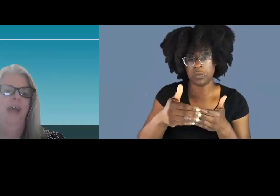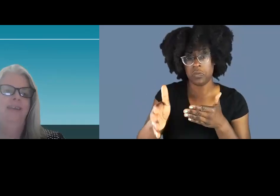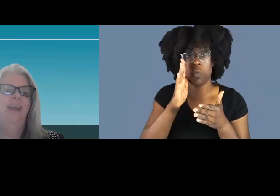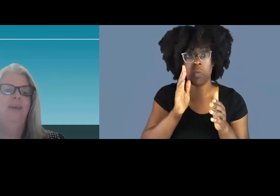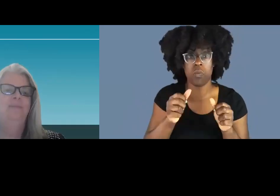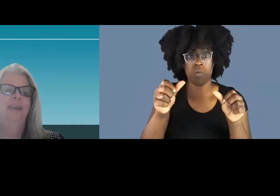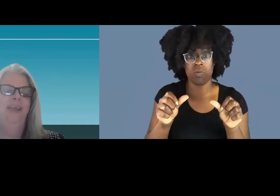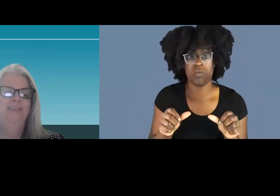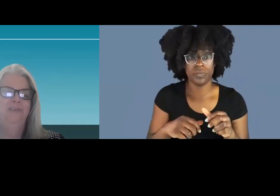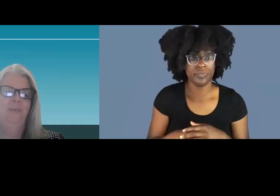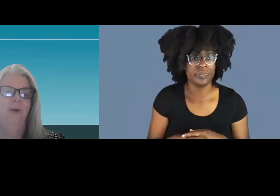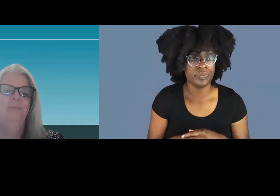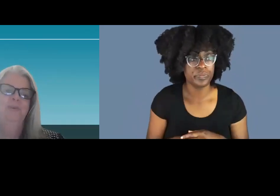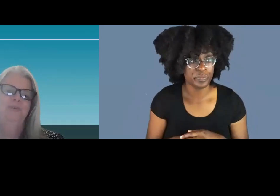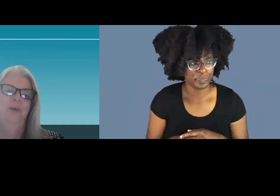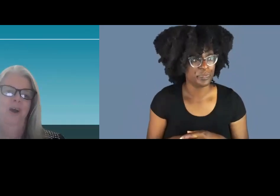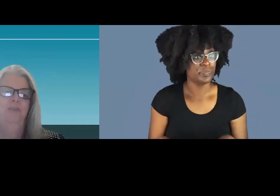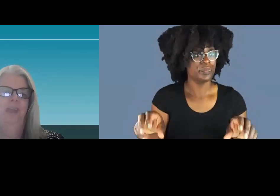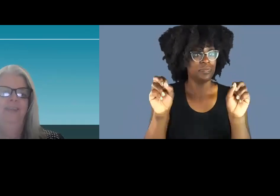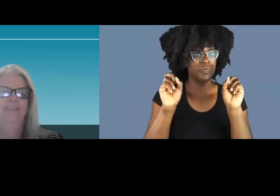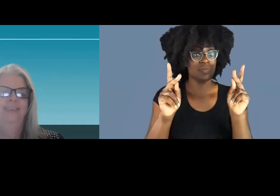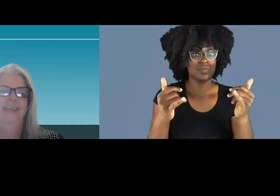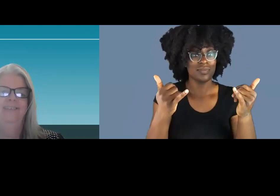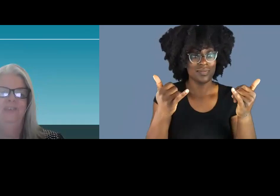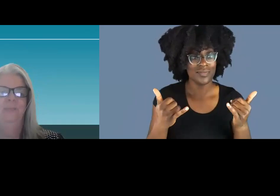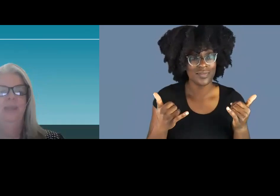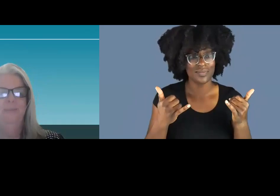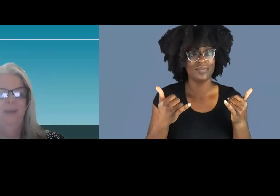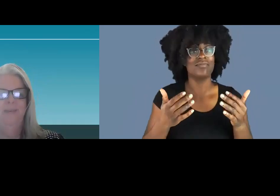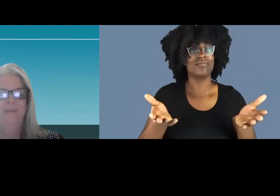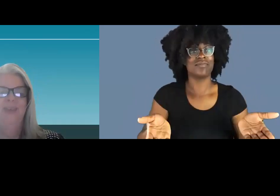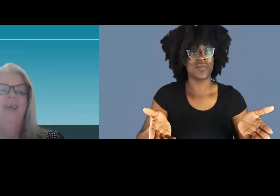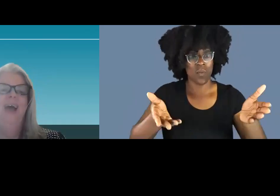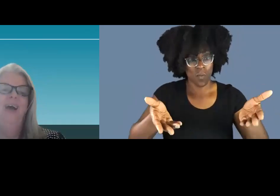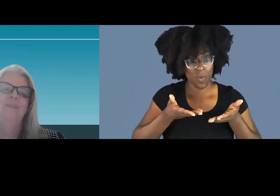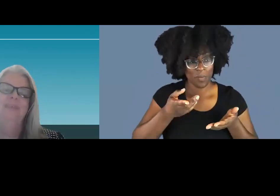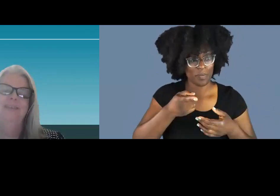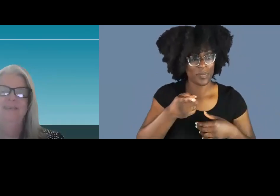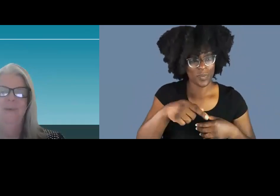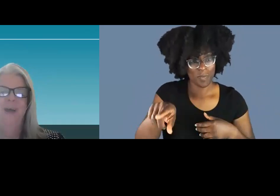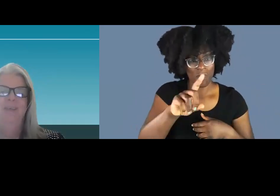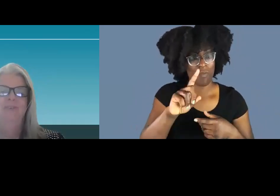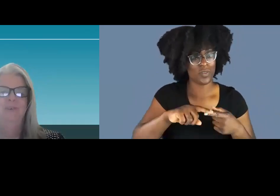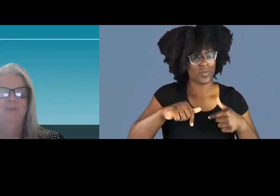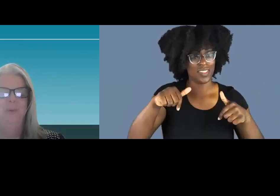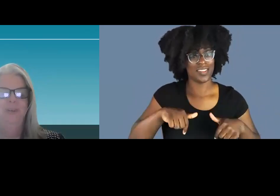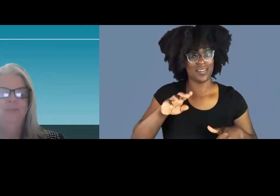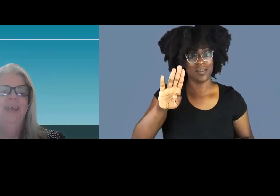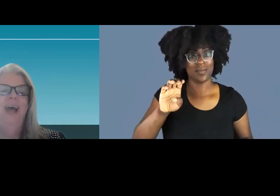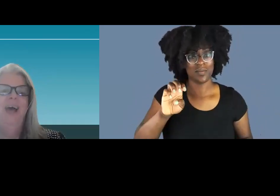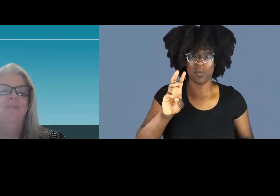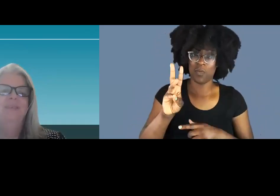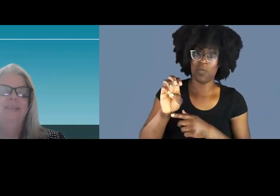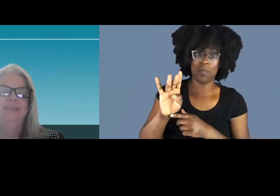And so with that, I am delighted to welcome you to our Creating Accessible Emails presented by Results